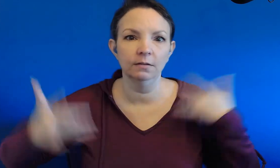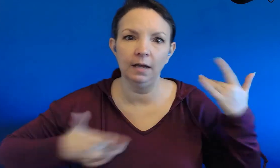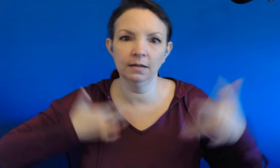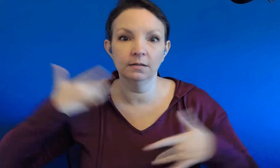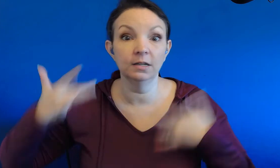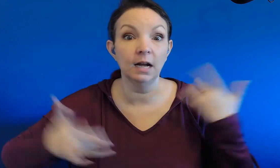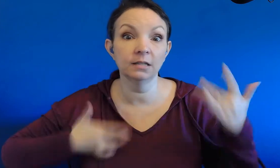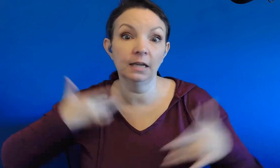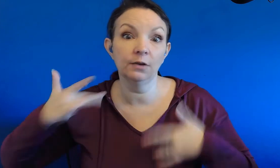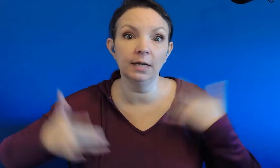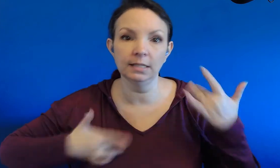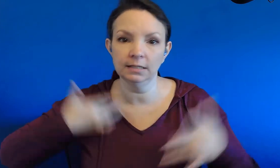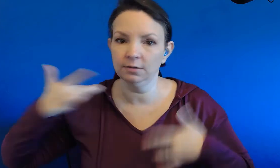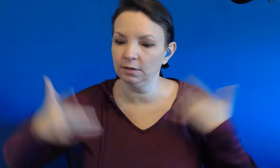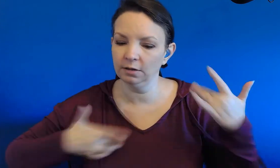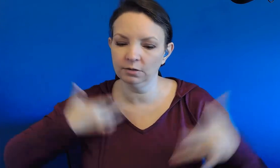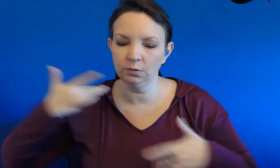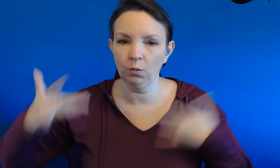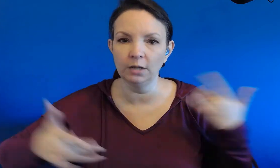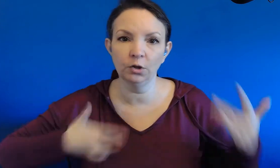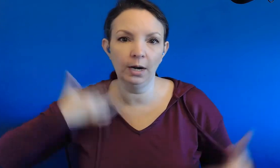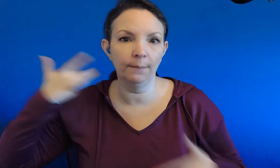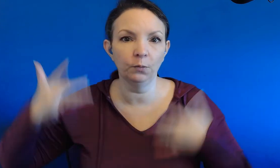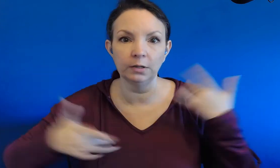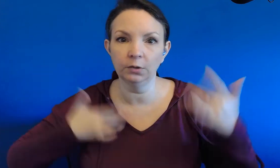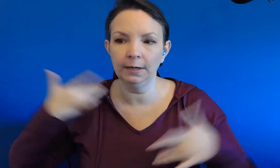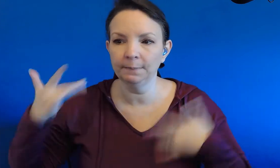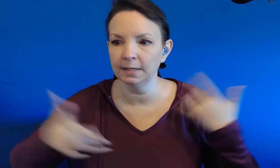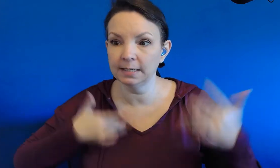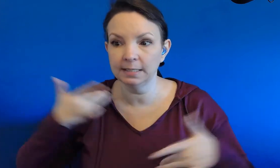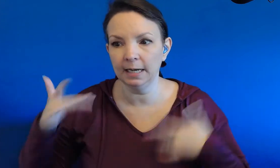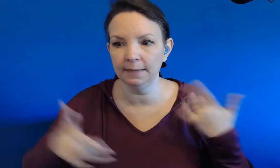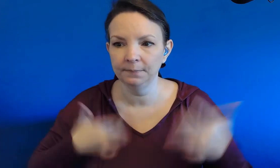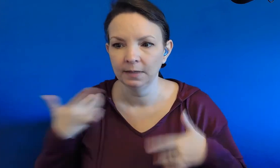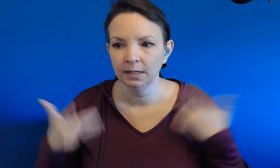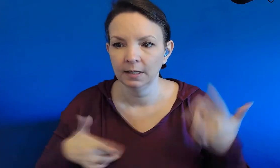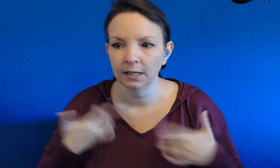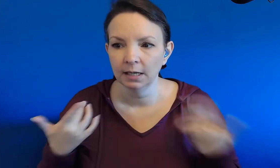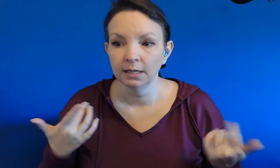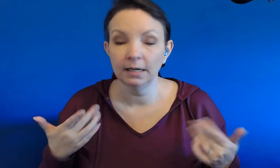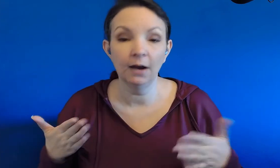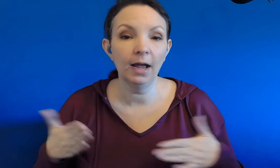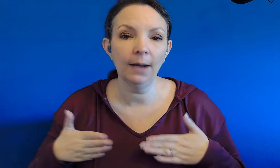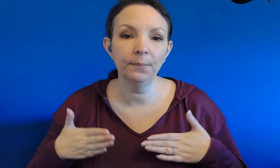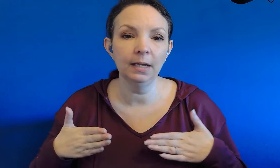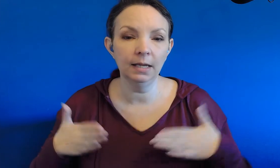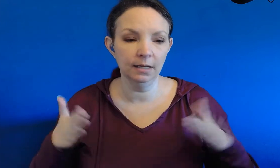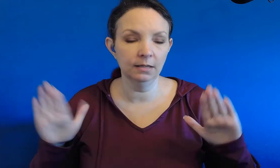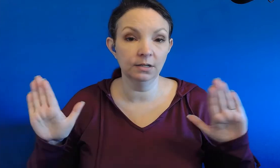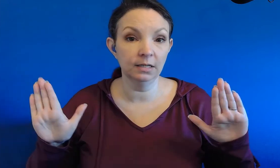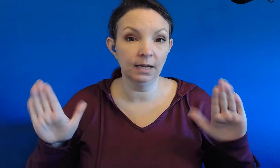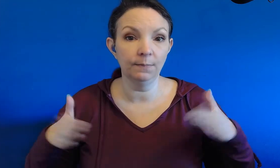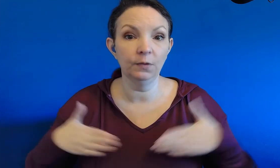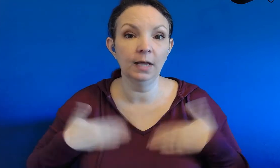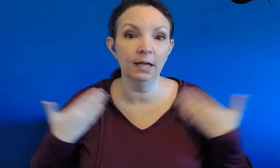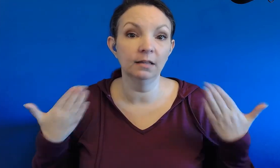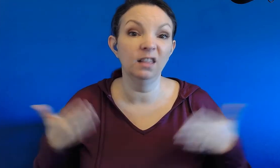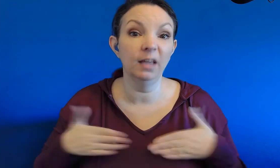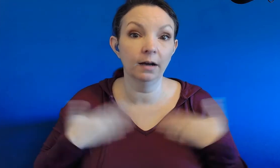are not synchronizing. So they're just one going up and one going down. Excited. Now happy is going to take both hands and they are